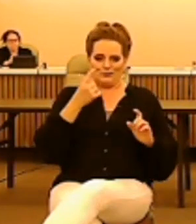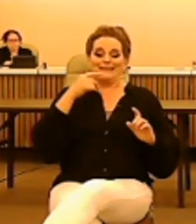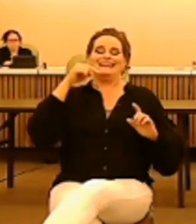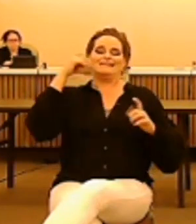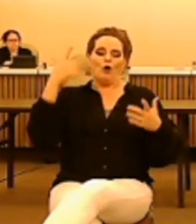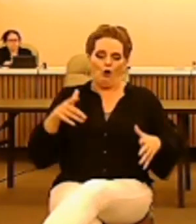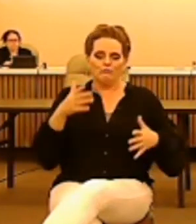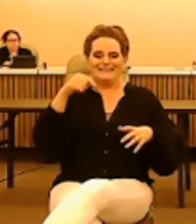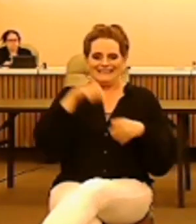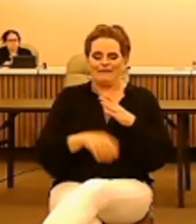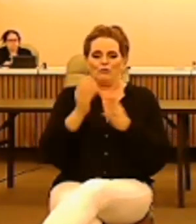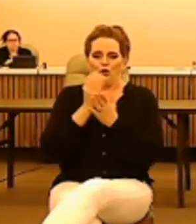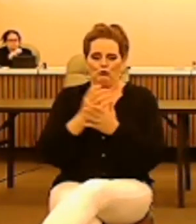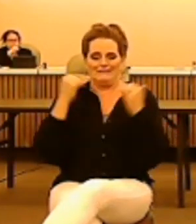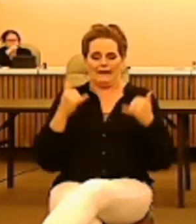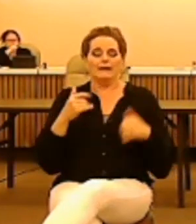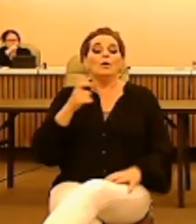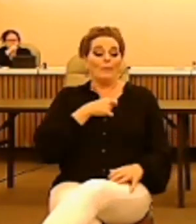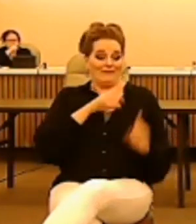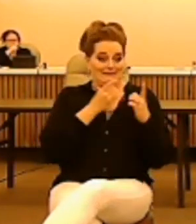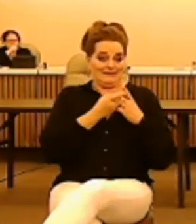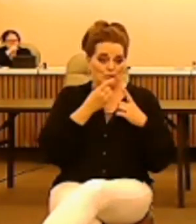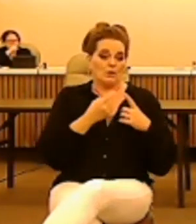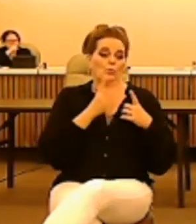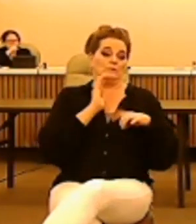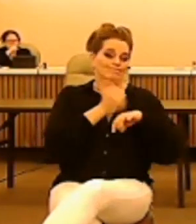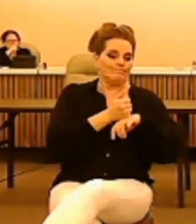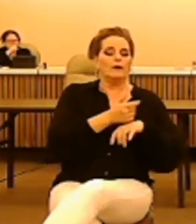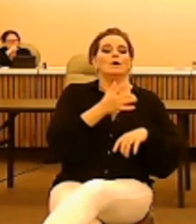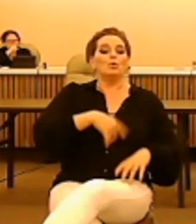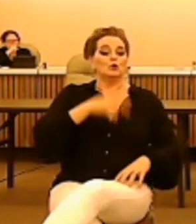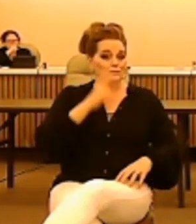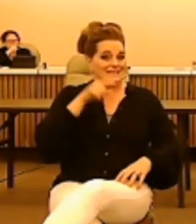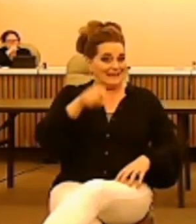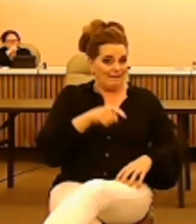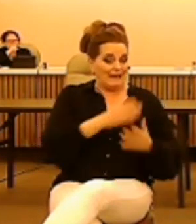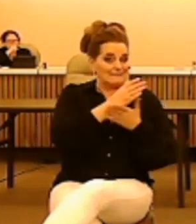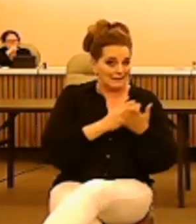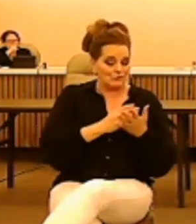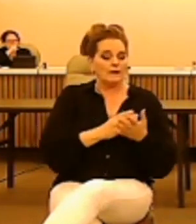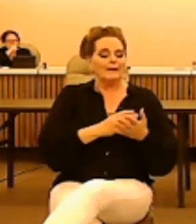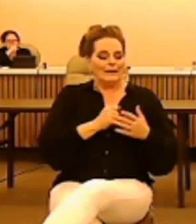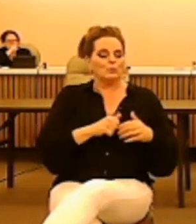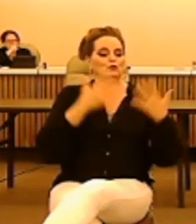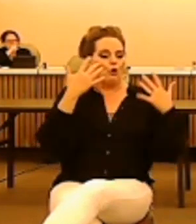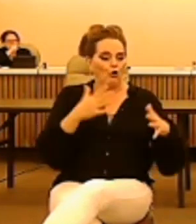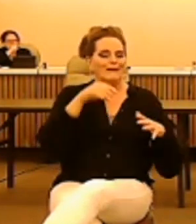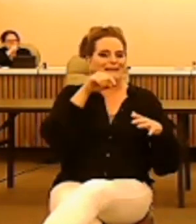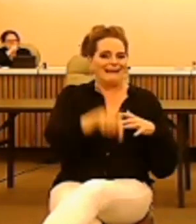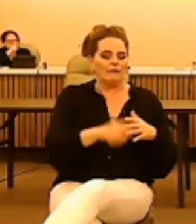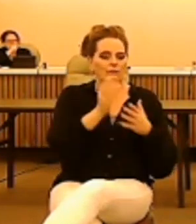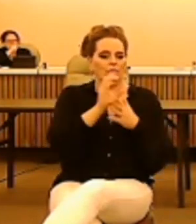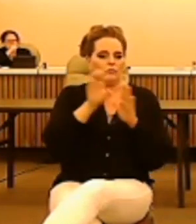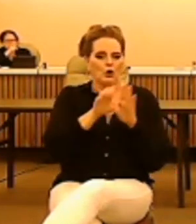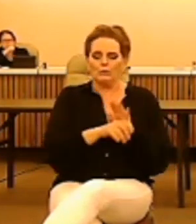the code today. When that district was created, what you're seeing in that section is what was in there today. I'm not